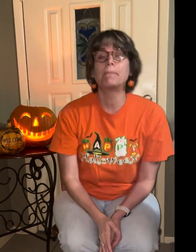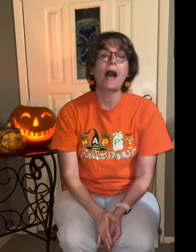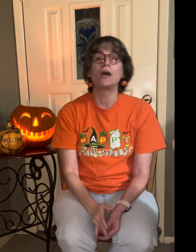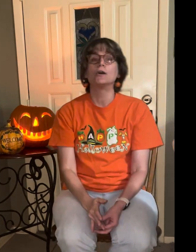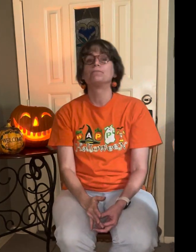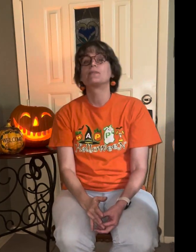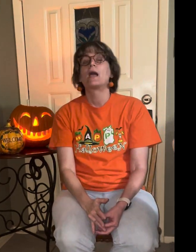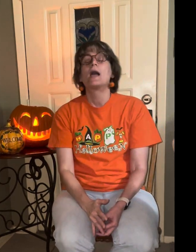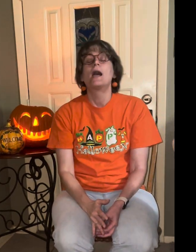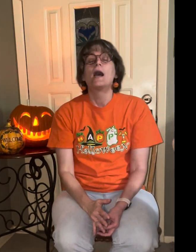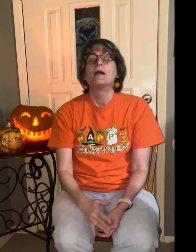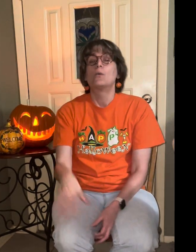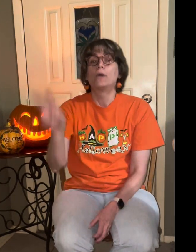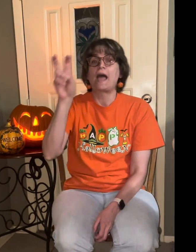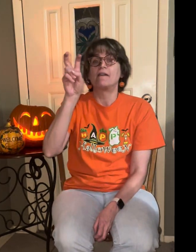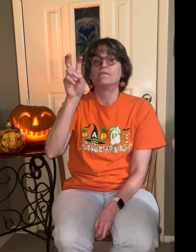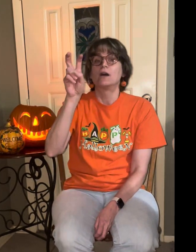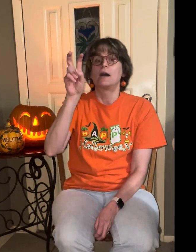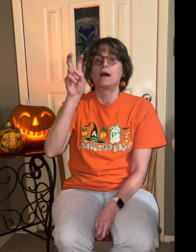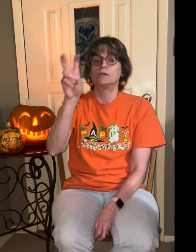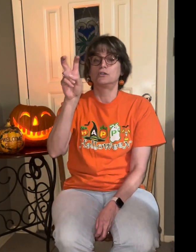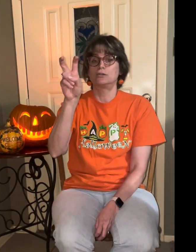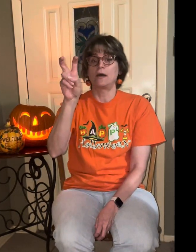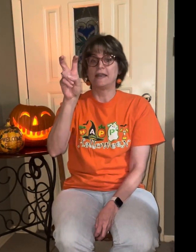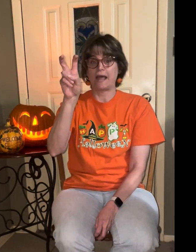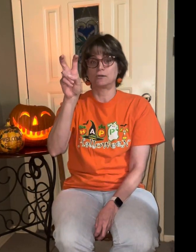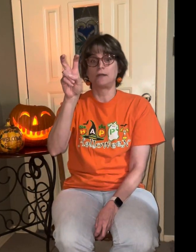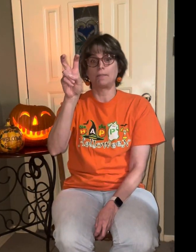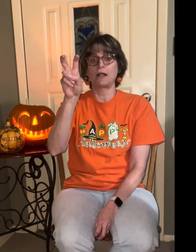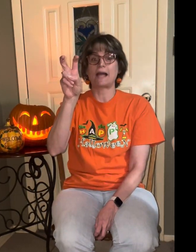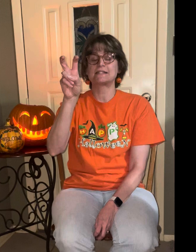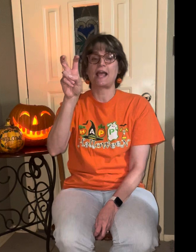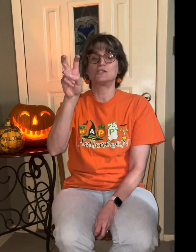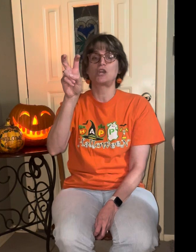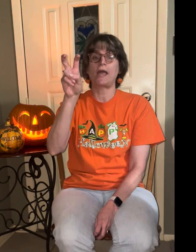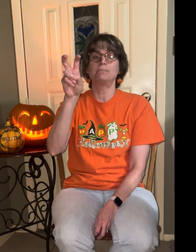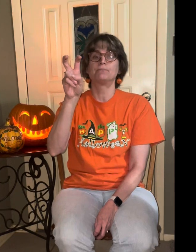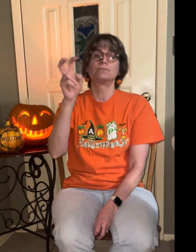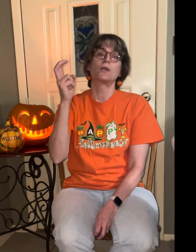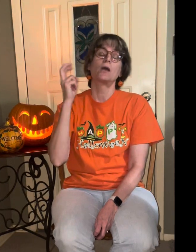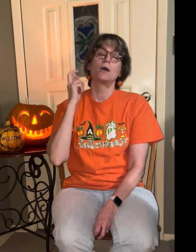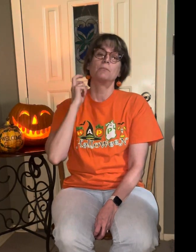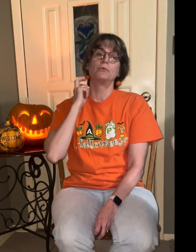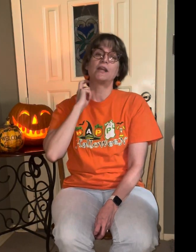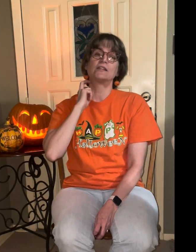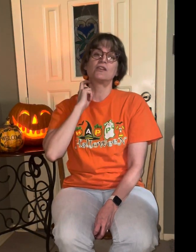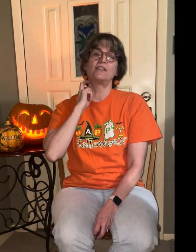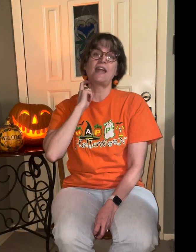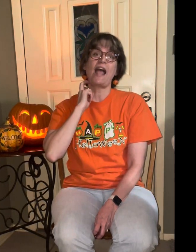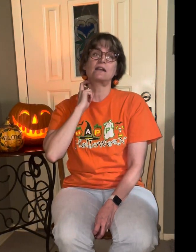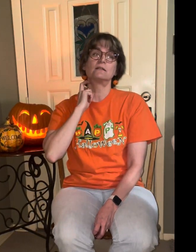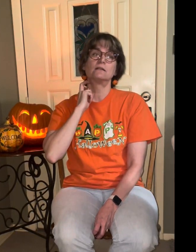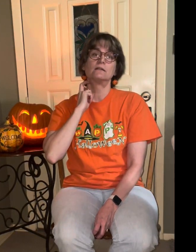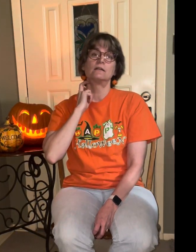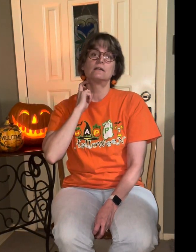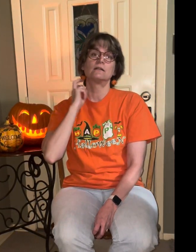vampire. We have a double X hand shape. Bring it to the neck, like